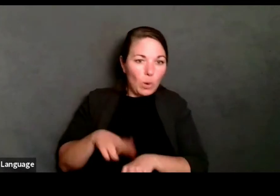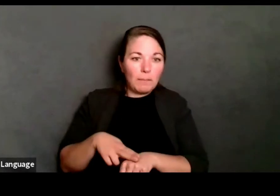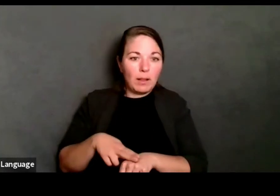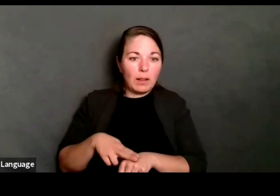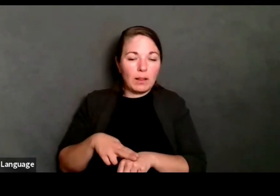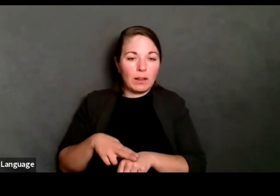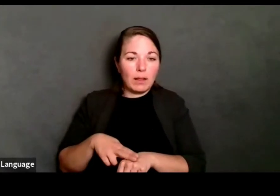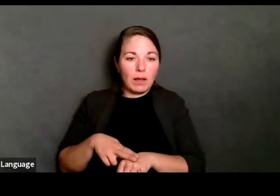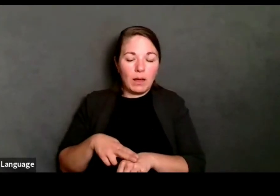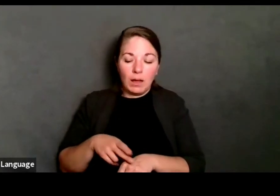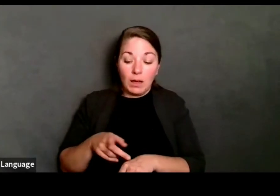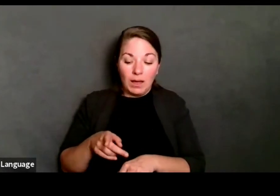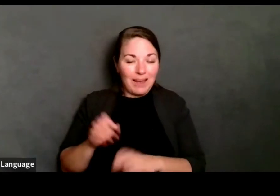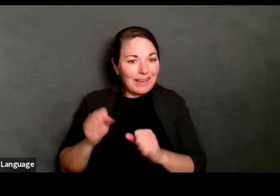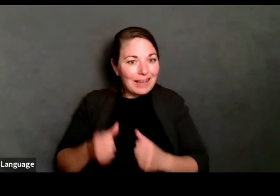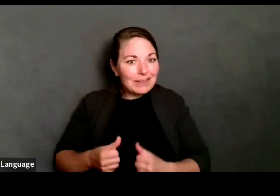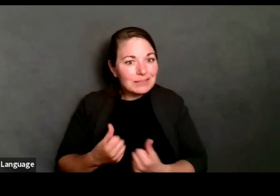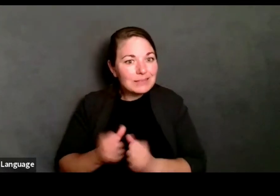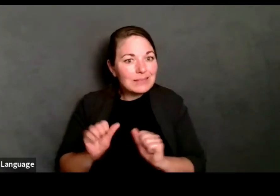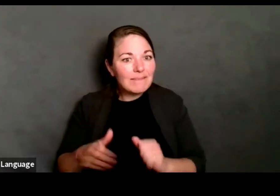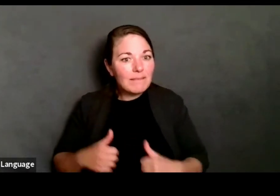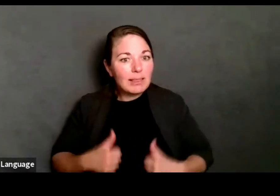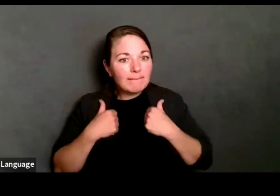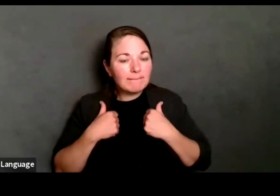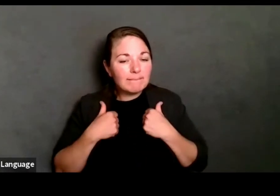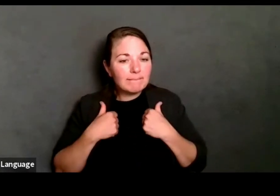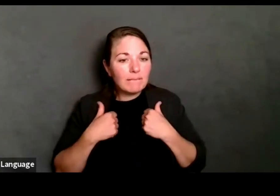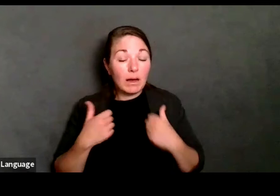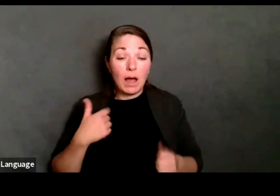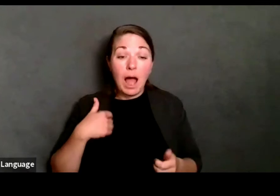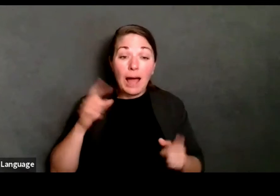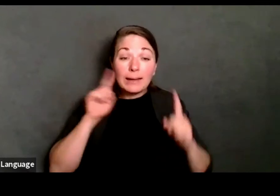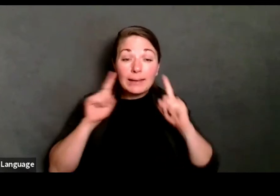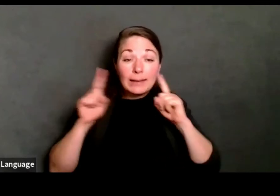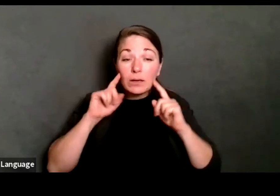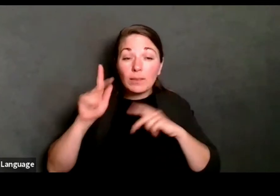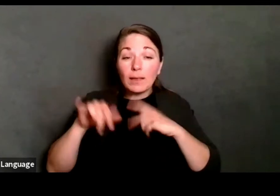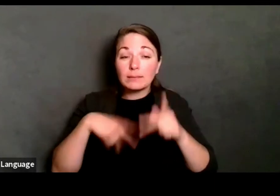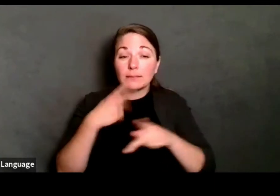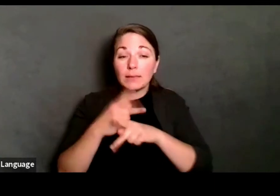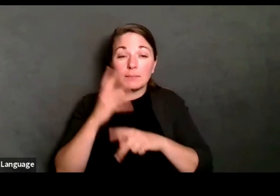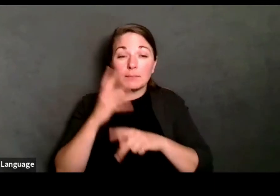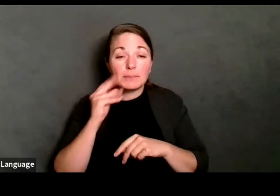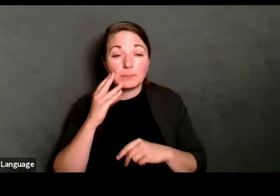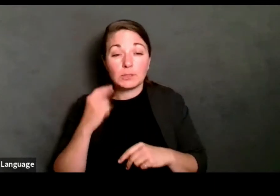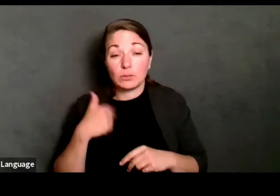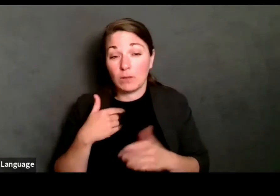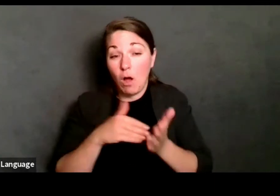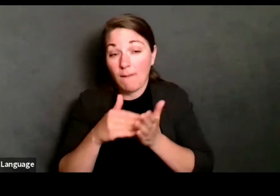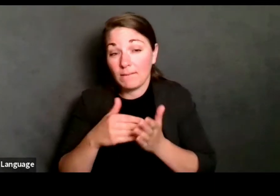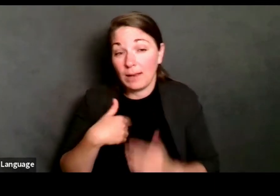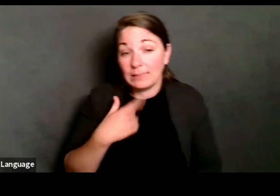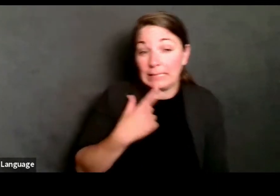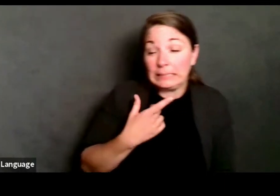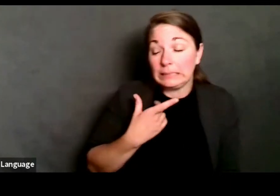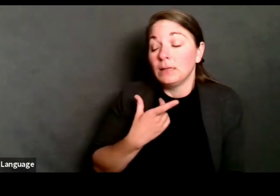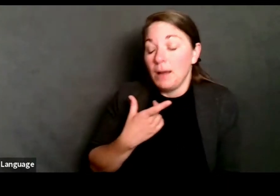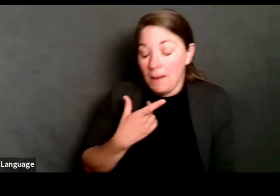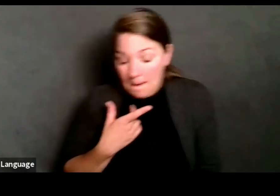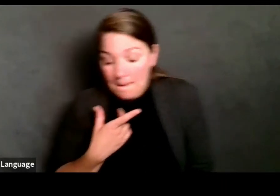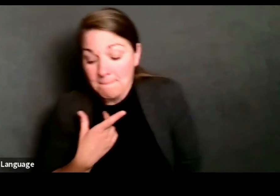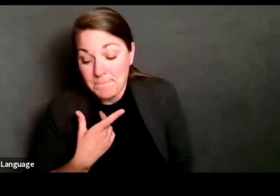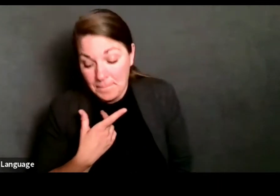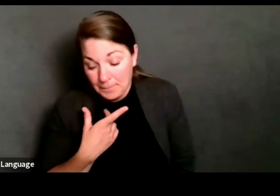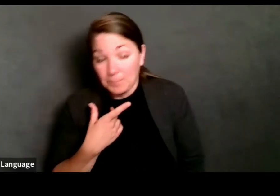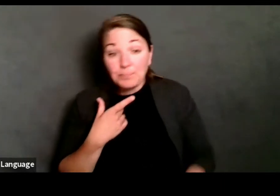life-saving. When I hear these kinds of experiences come up, I'll often say, a lot of people